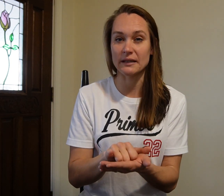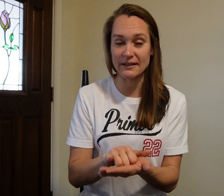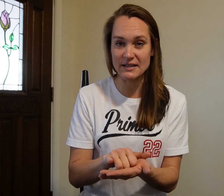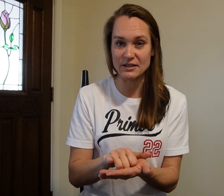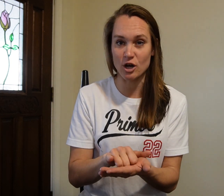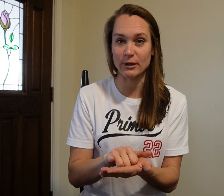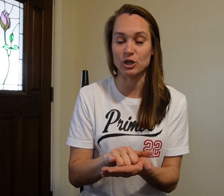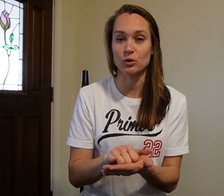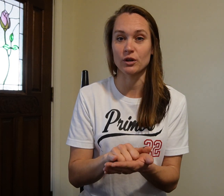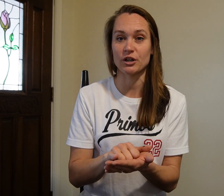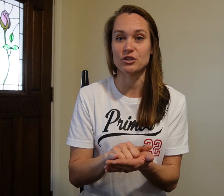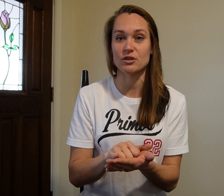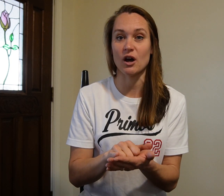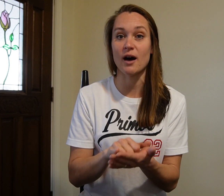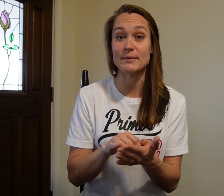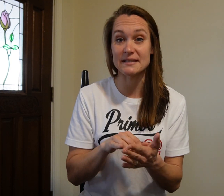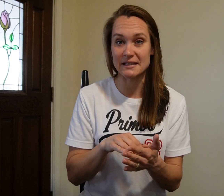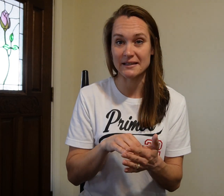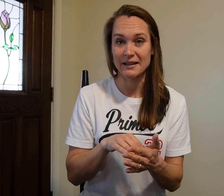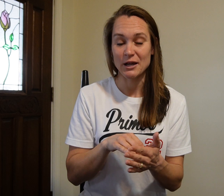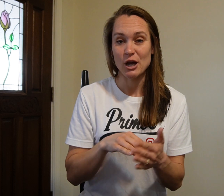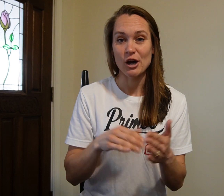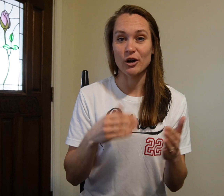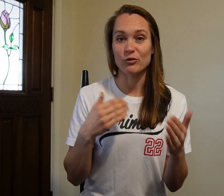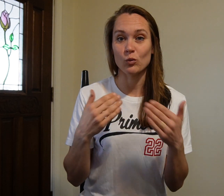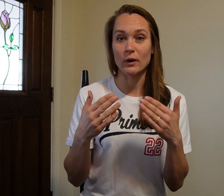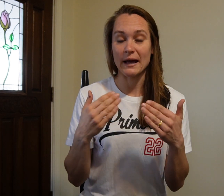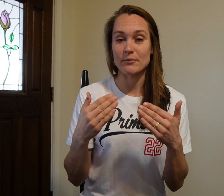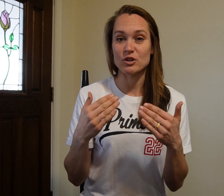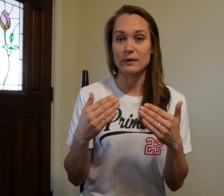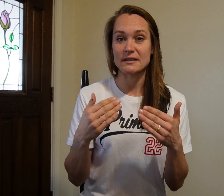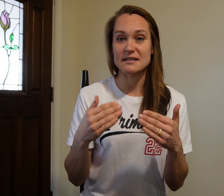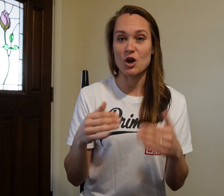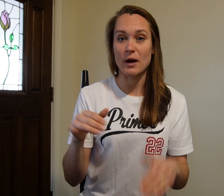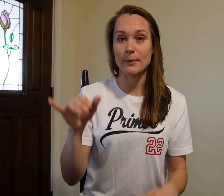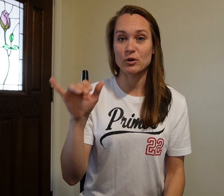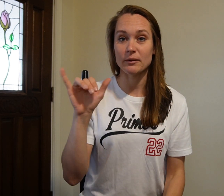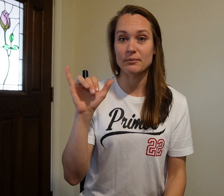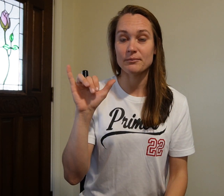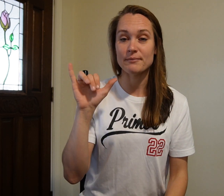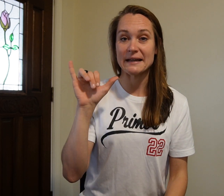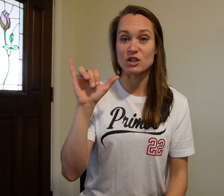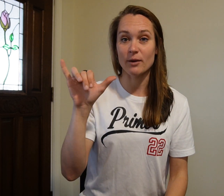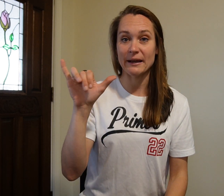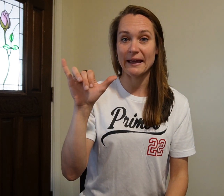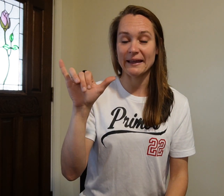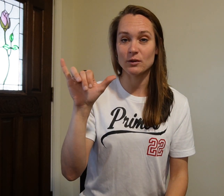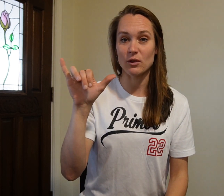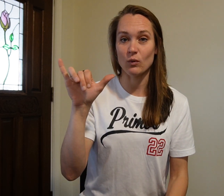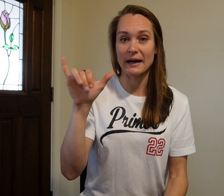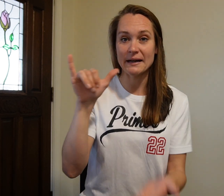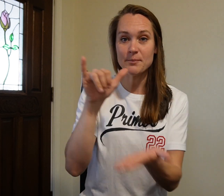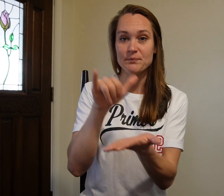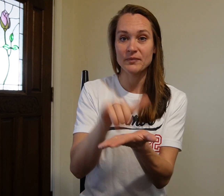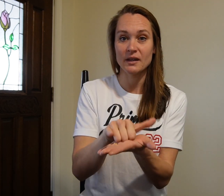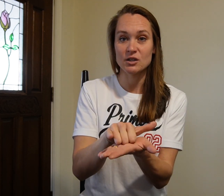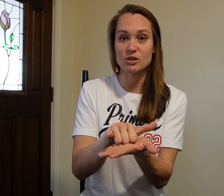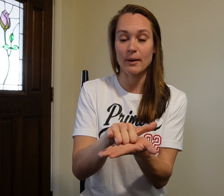left hand dominant, you are going to do the opposite of what I'm doing. So I'm doing my dominant hand with a Y to my